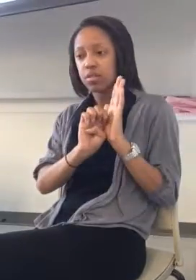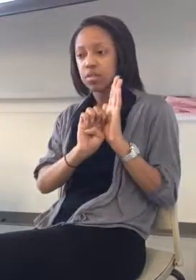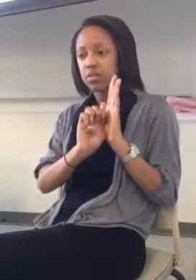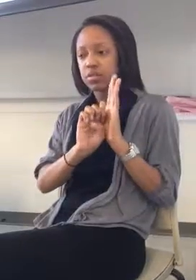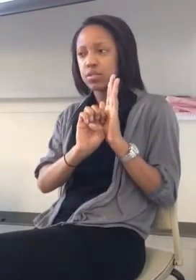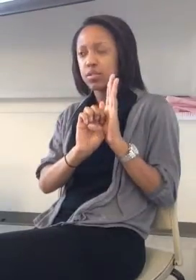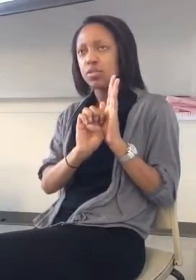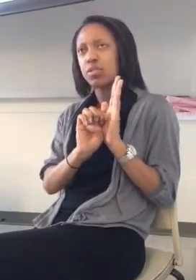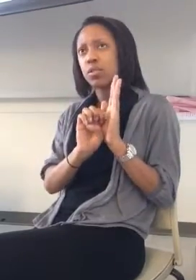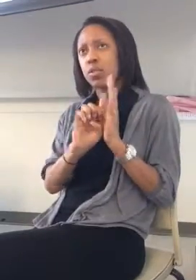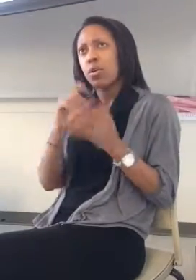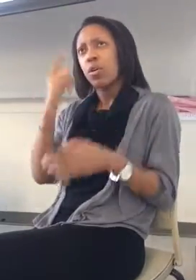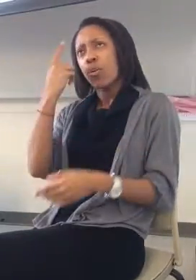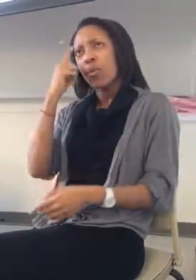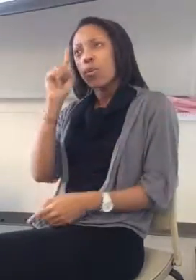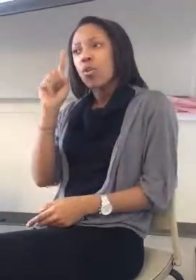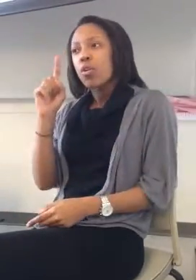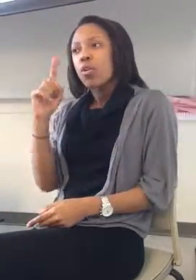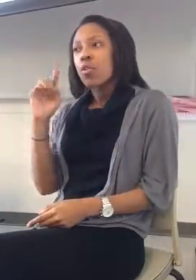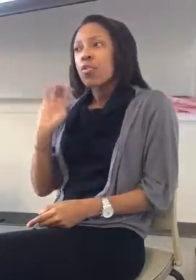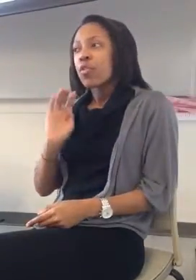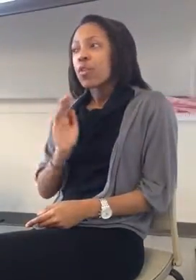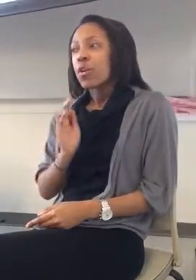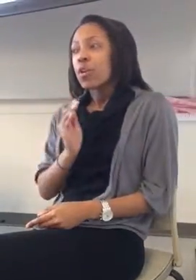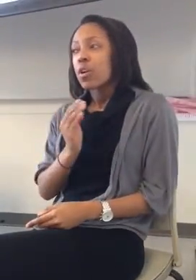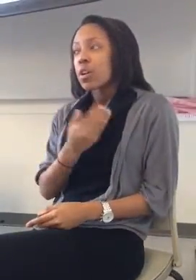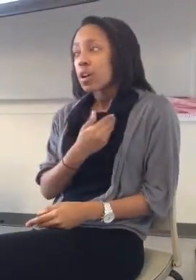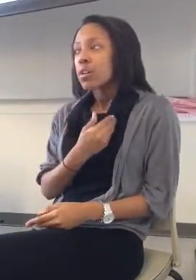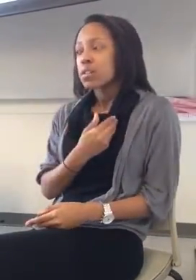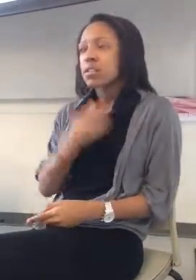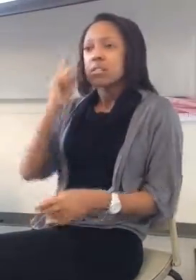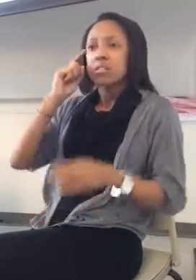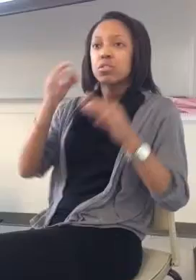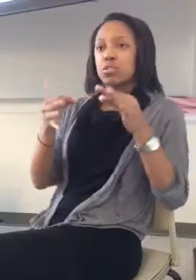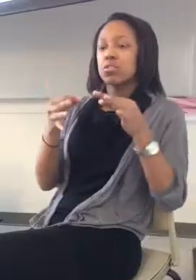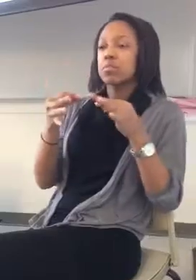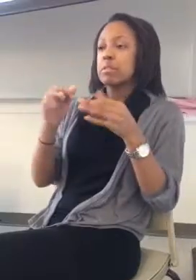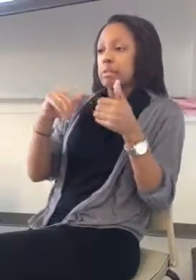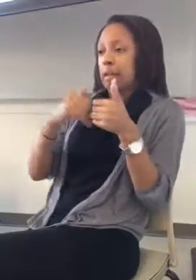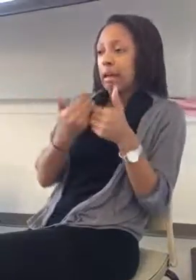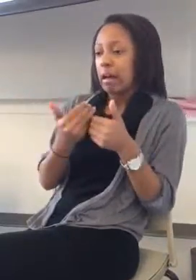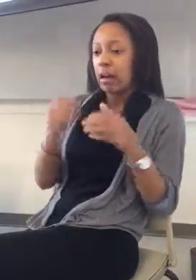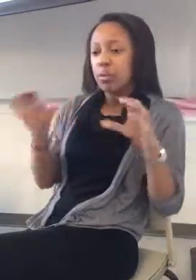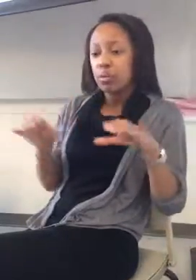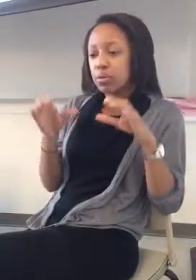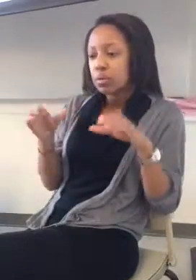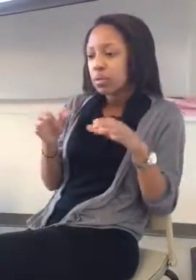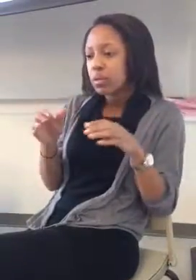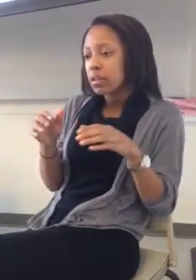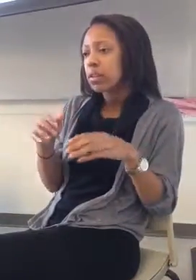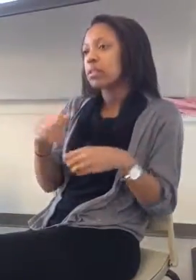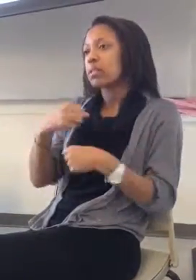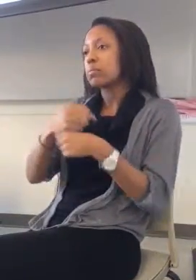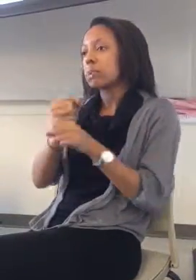us really is the determining factor as far as how we do things and how we handle things. Yes? There's